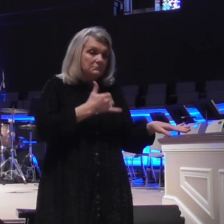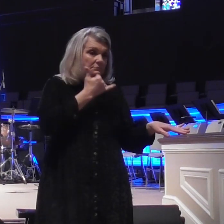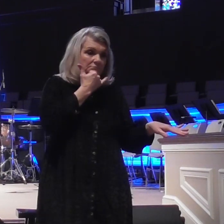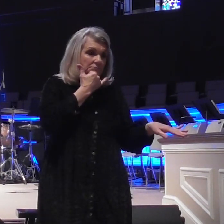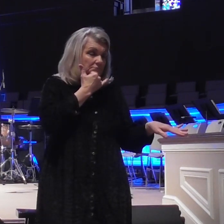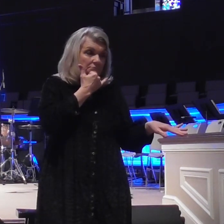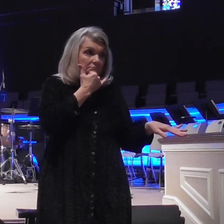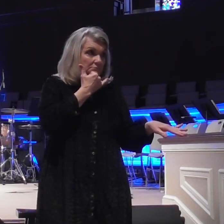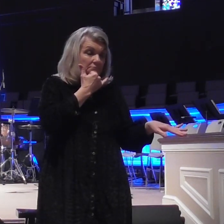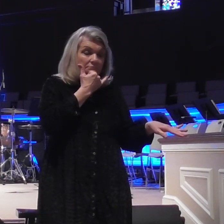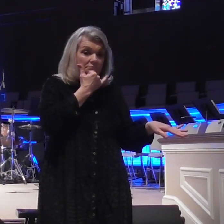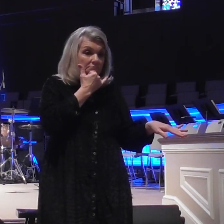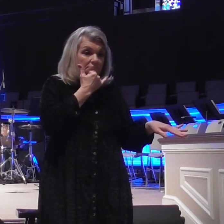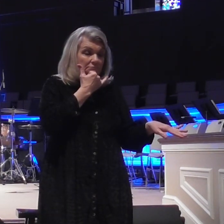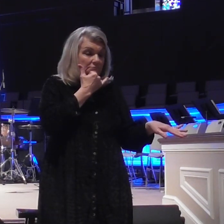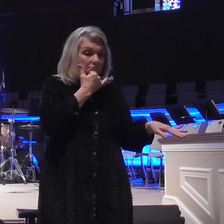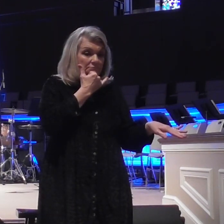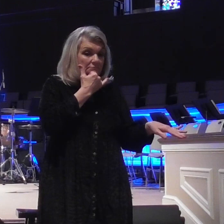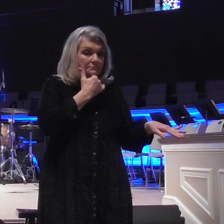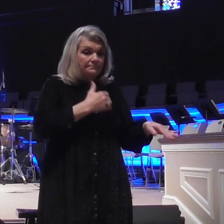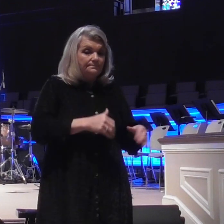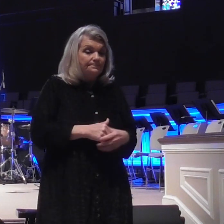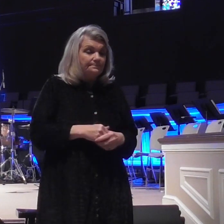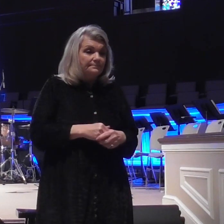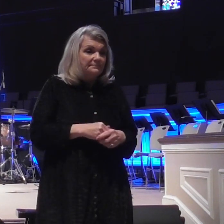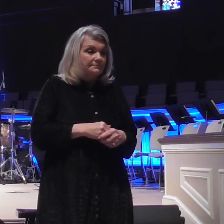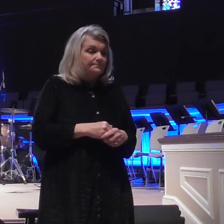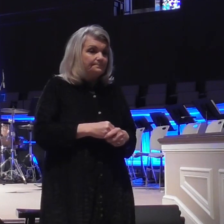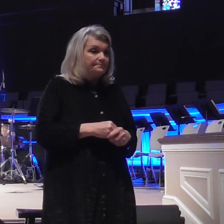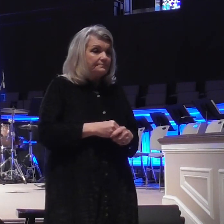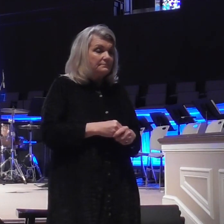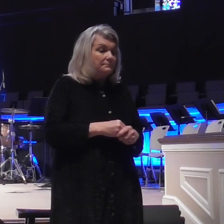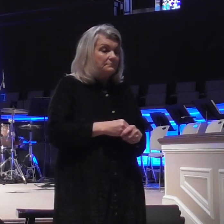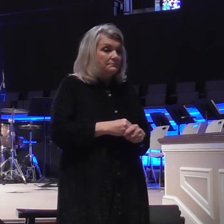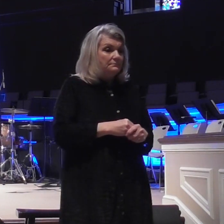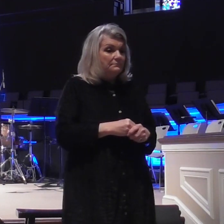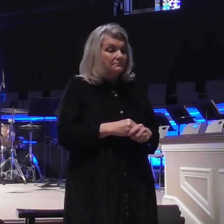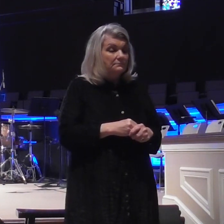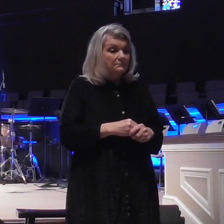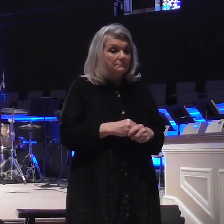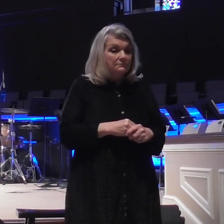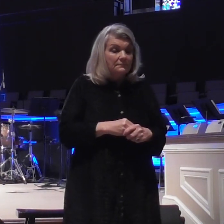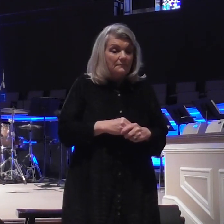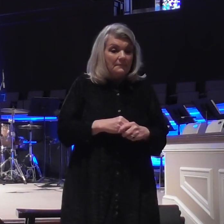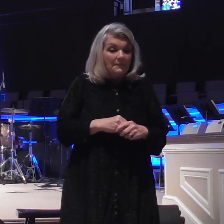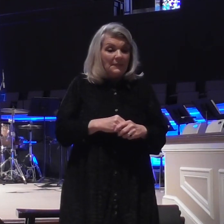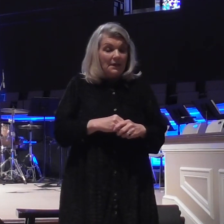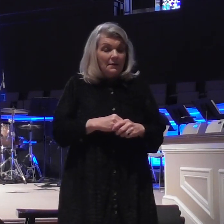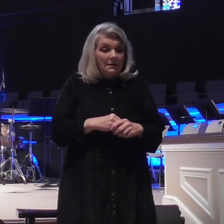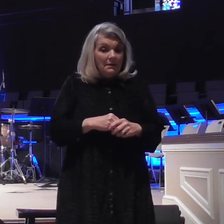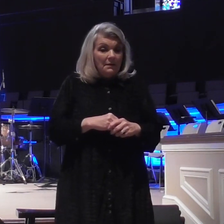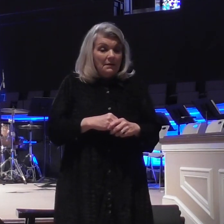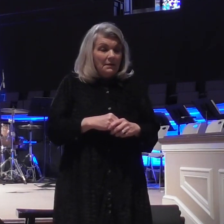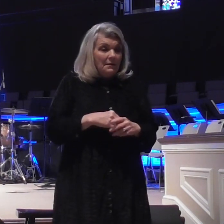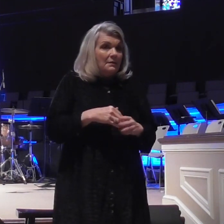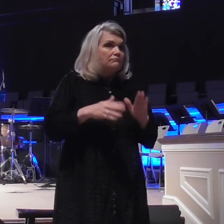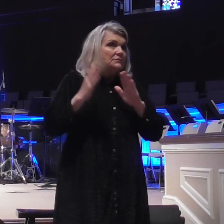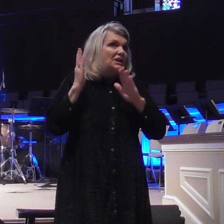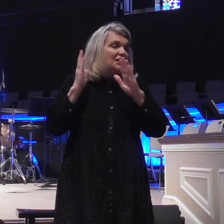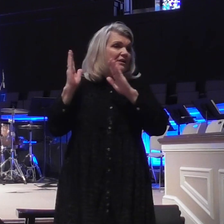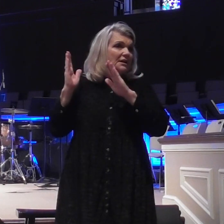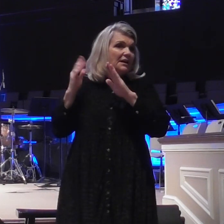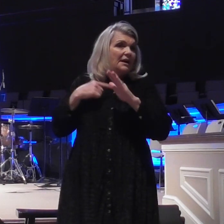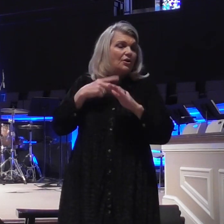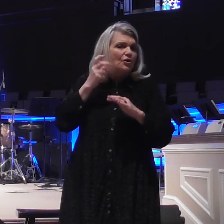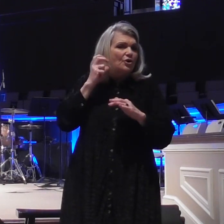And to tell you just how pervasive this is, before I pastored here, I was in Oxford, Mississippi, and I got word that the sorority